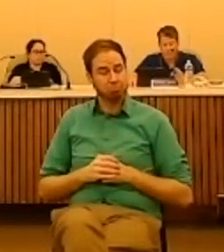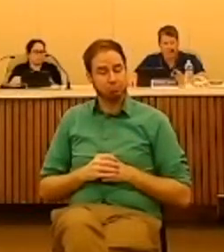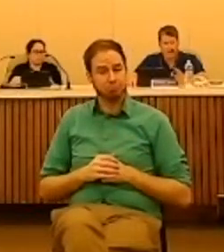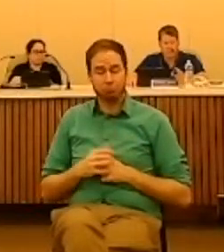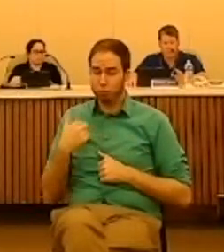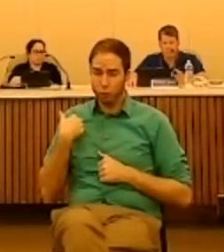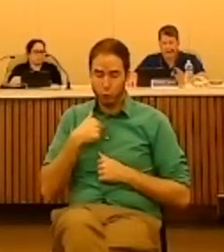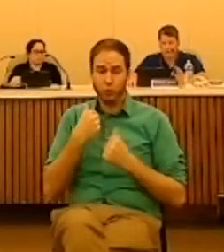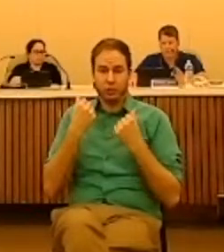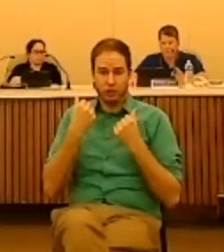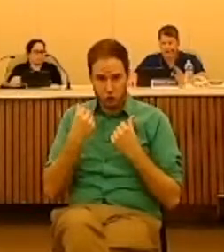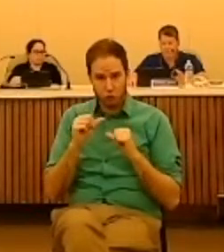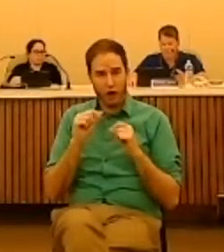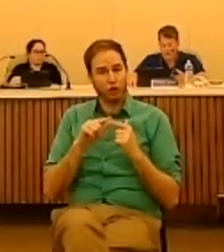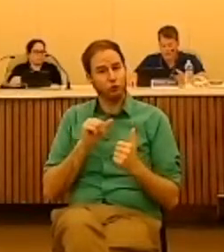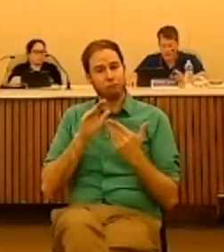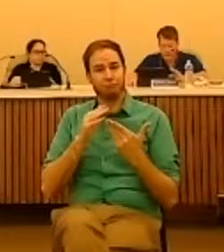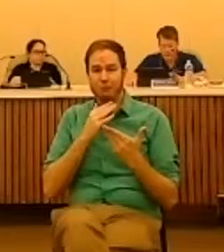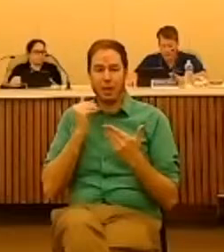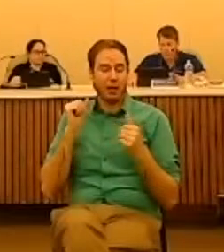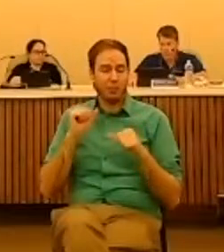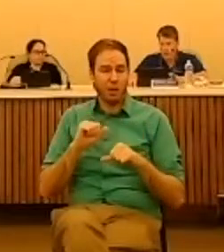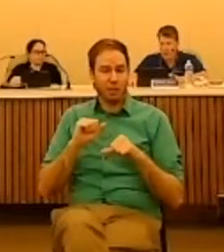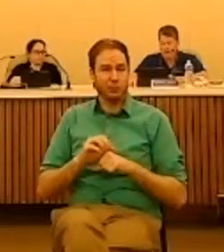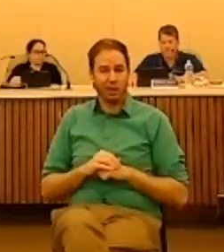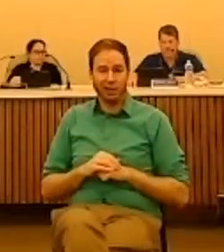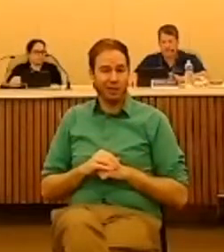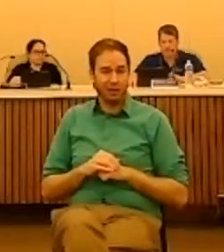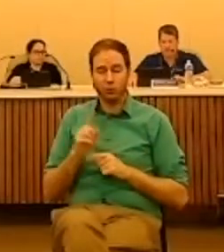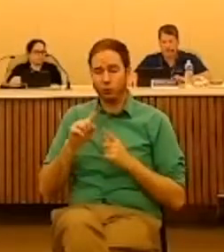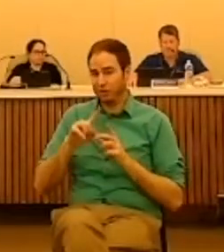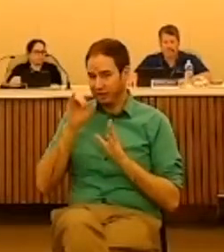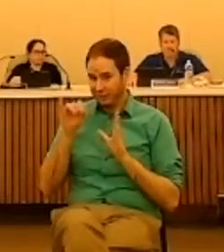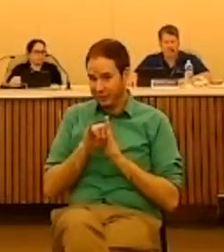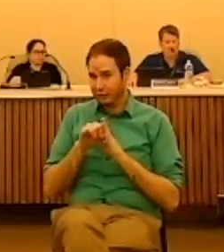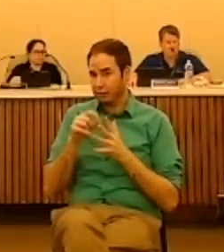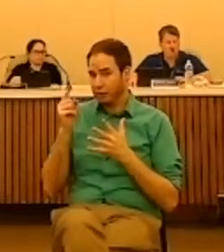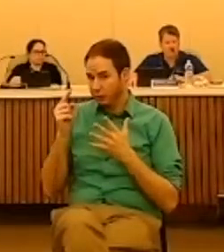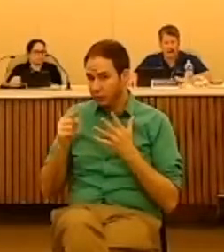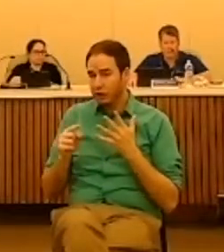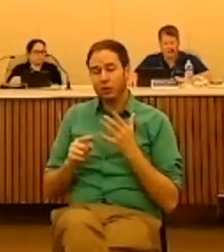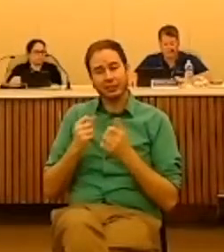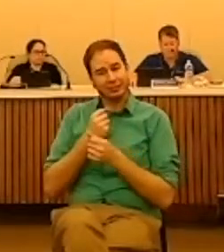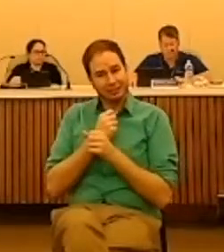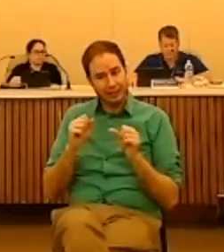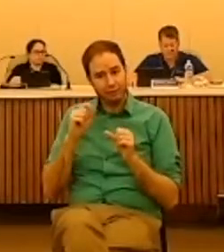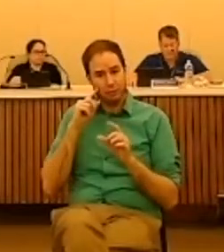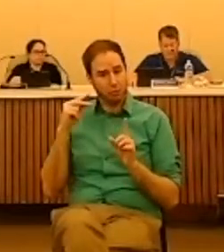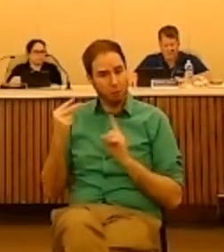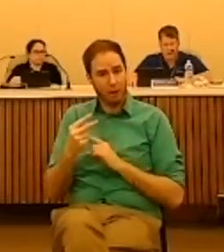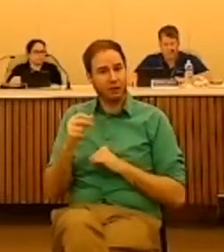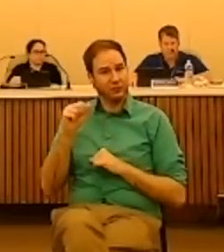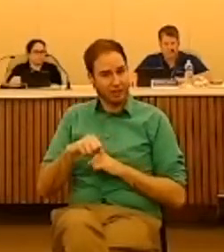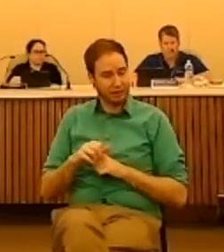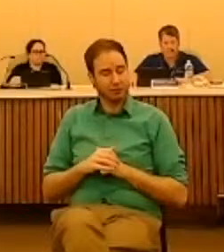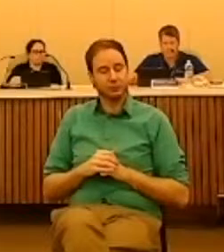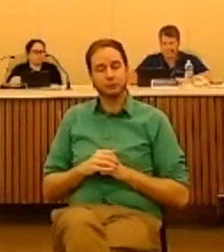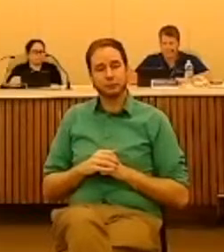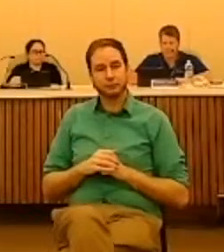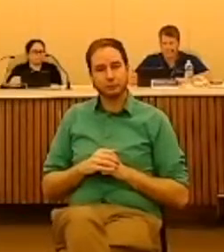Again, we're trying to address as best we can, identify these things from a safety standpoint.